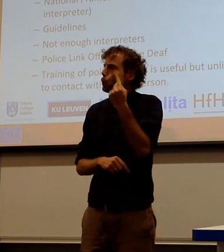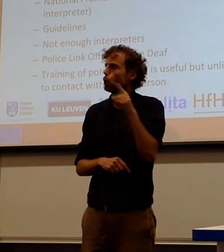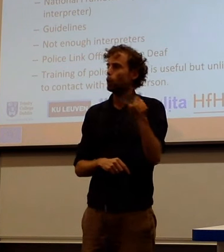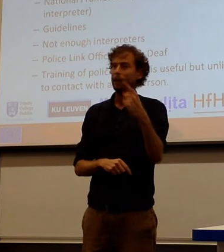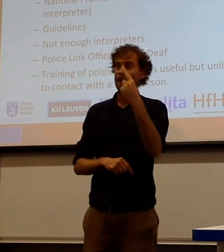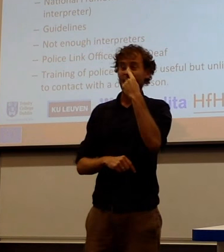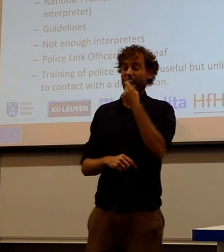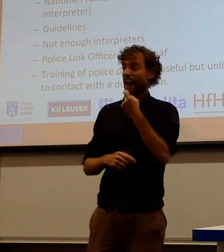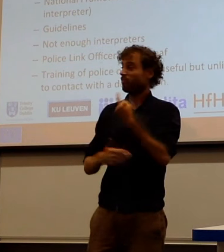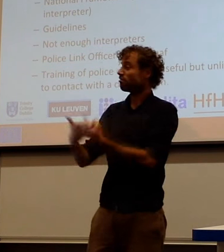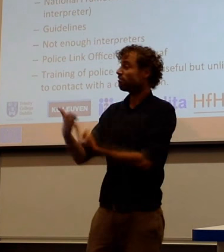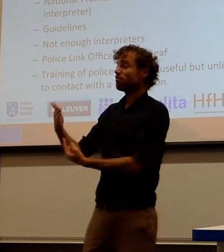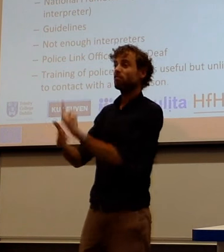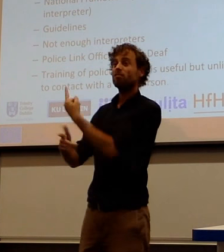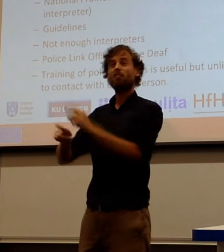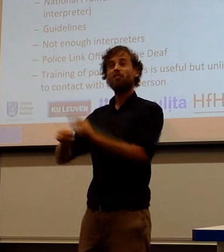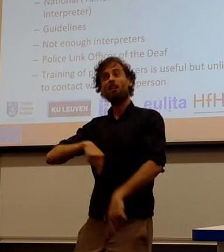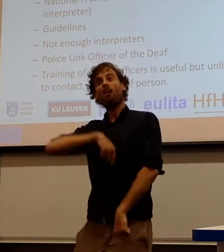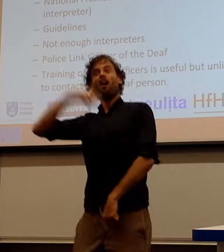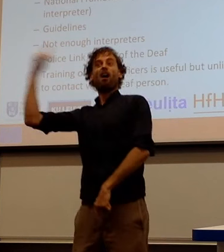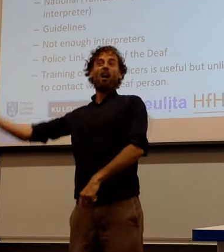deaf people, aware of the dynamics of the interpreting situation,